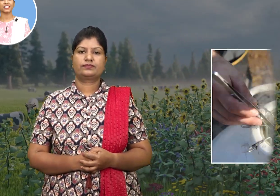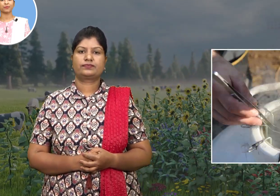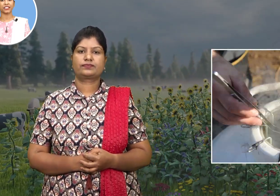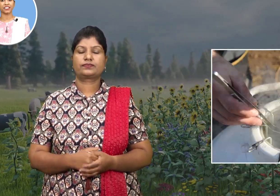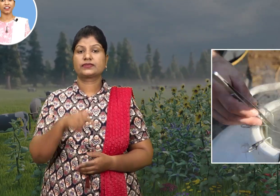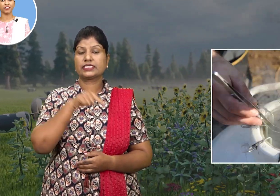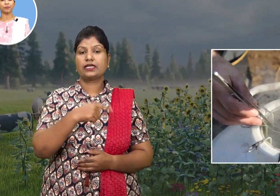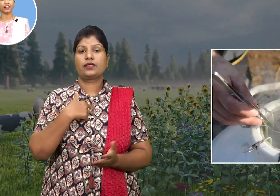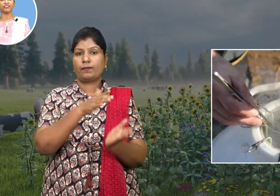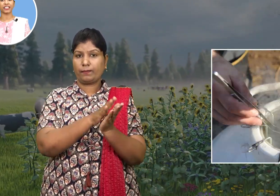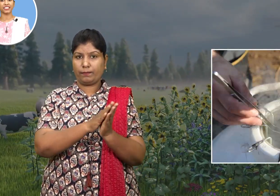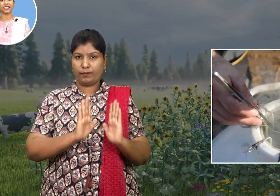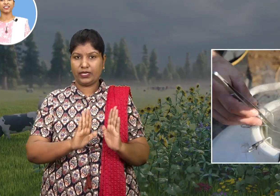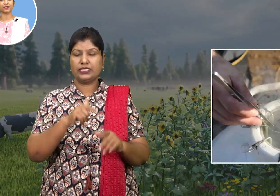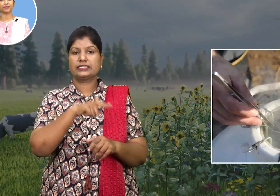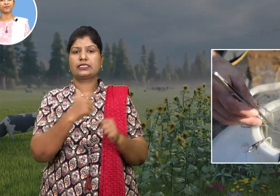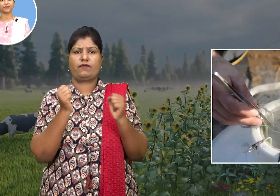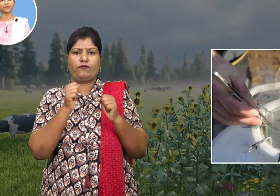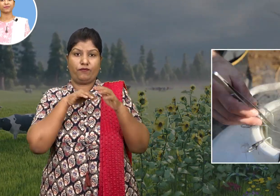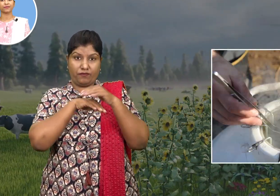It is preserved by freezing